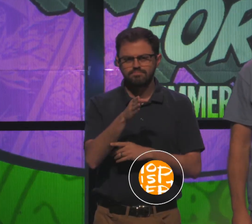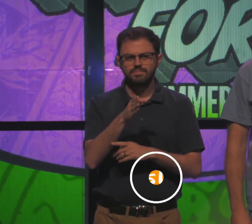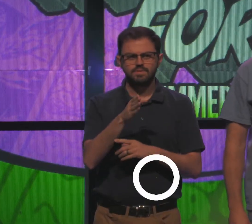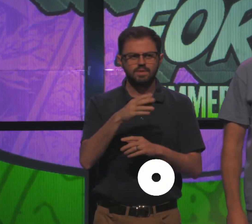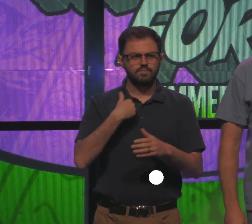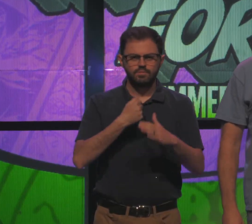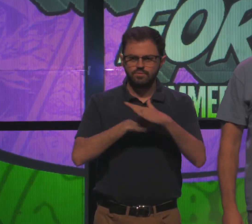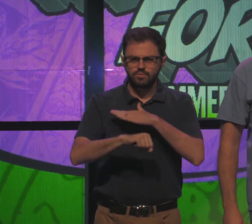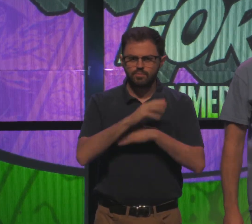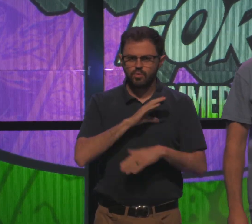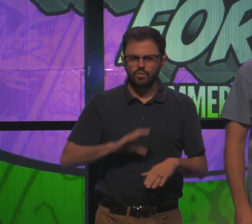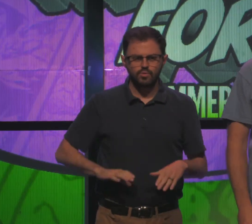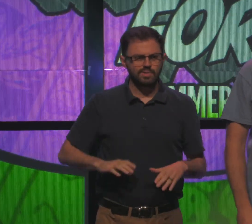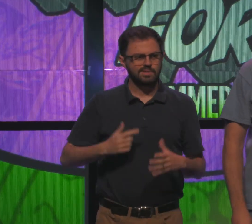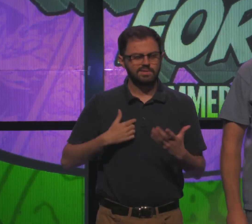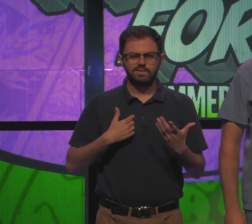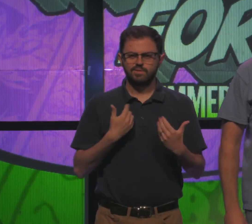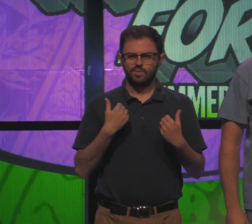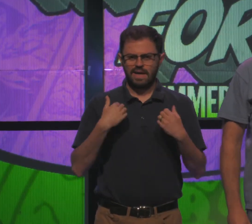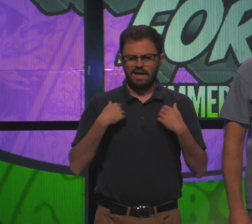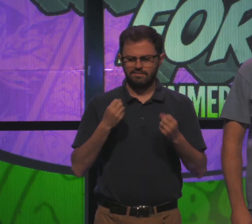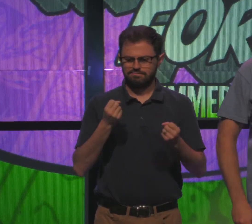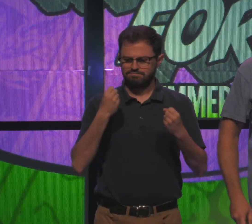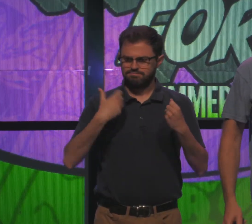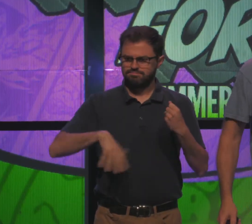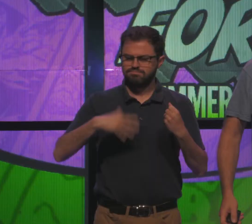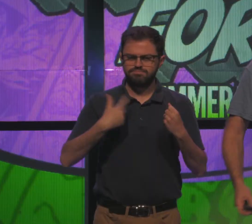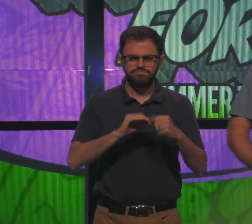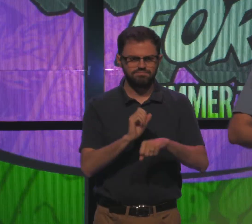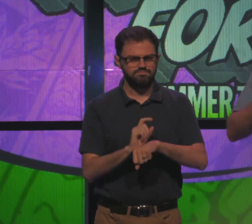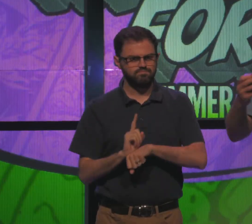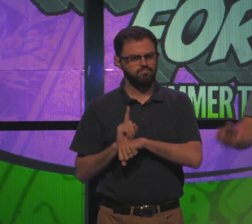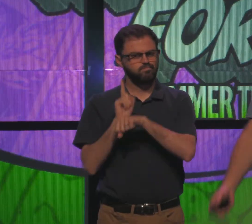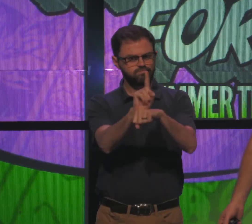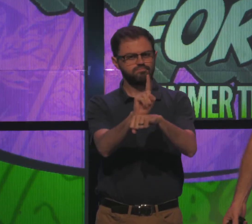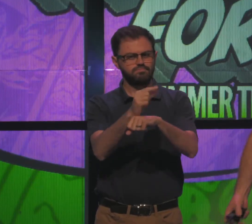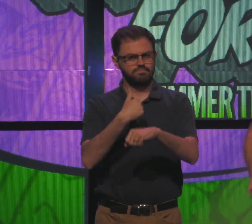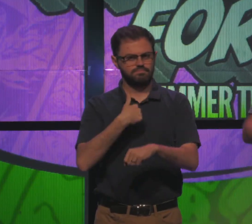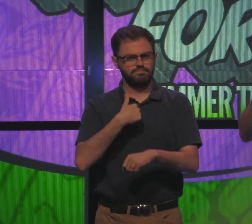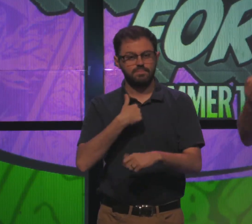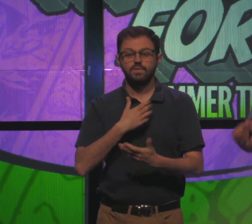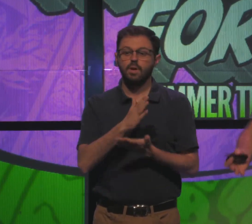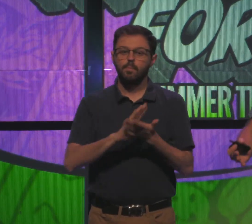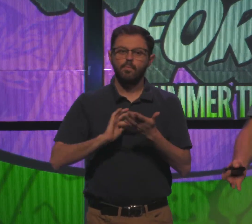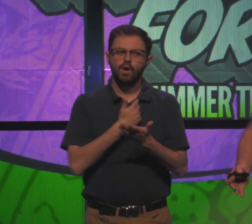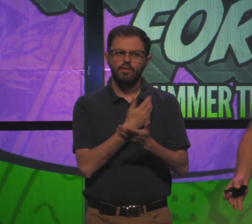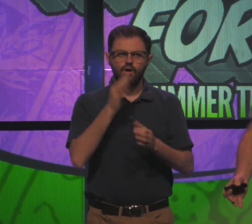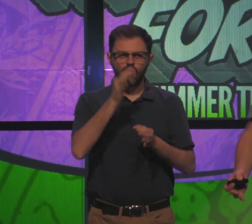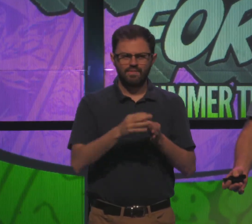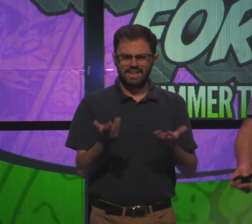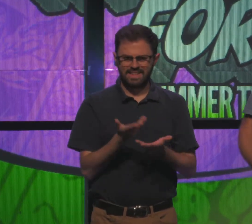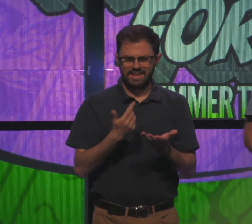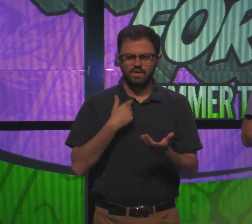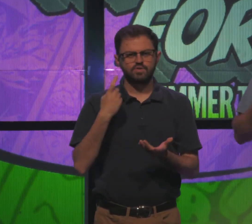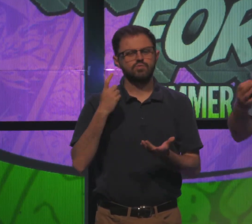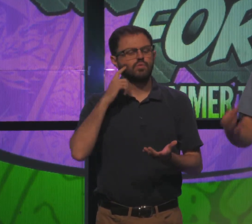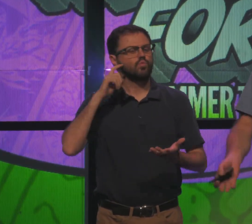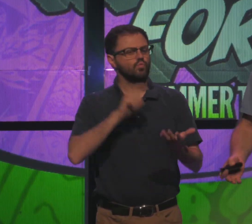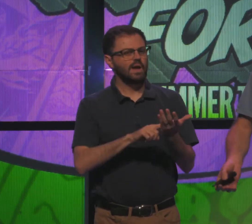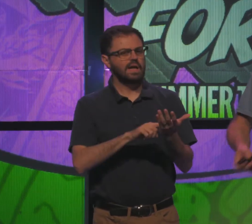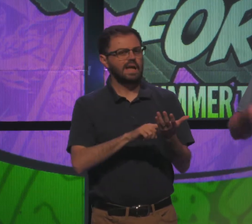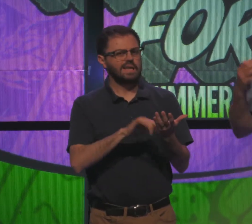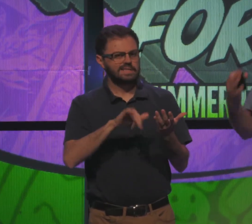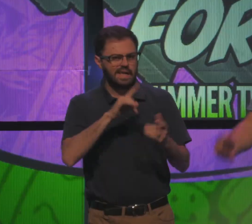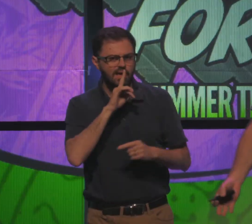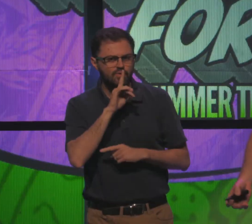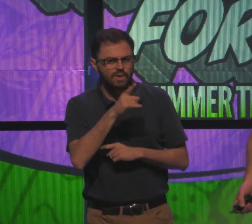Christian, hit the privilege jackpot. And part of my spirituality, part of our faith around here is to recognize that reality and to live in such a